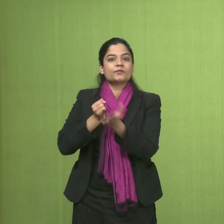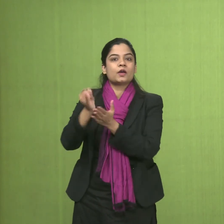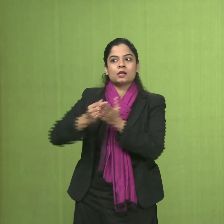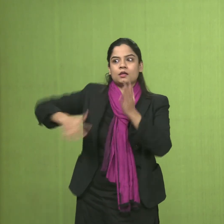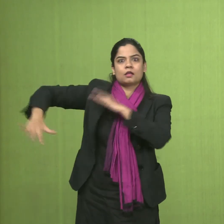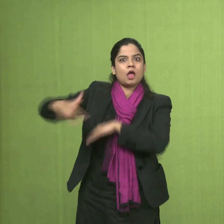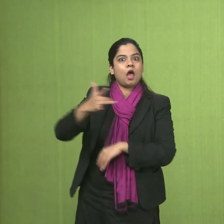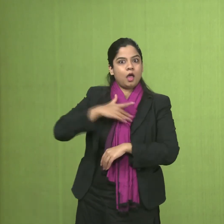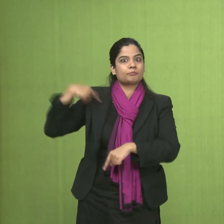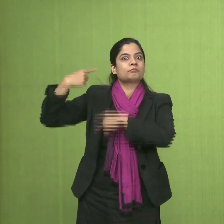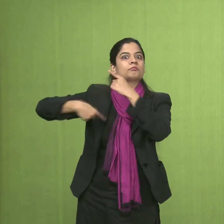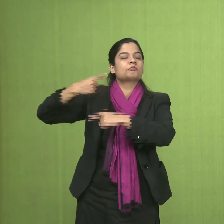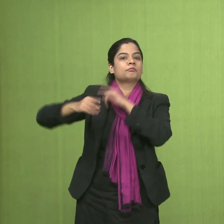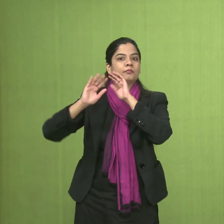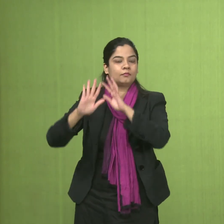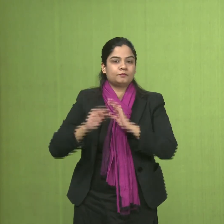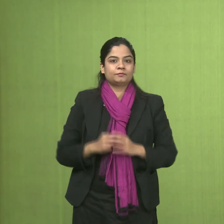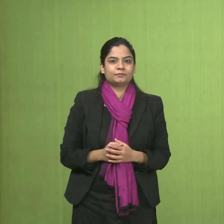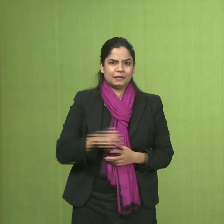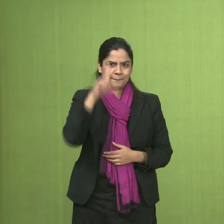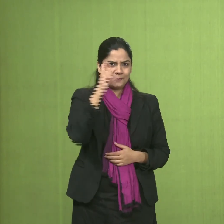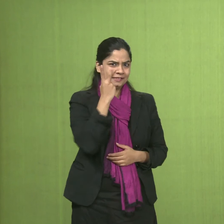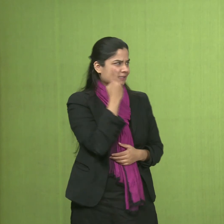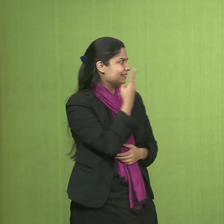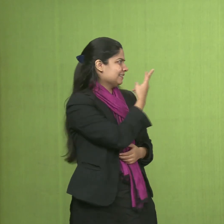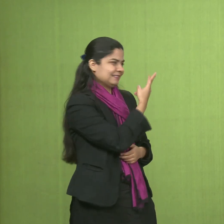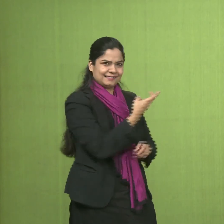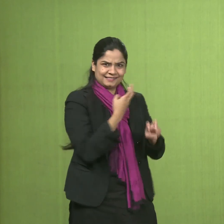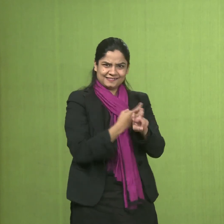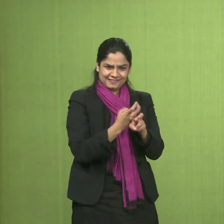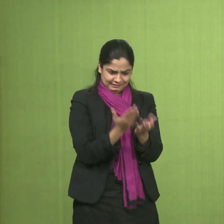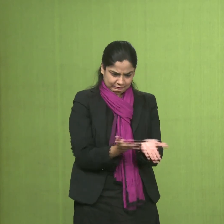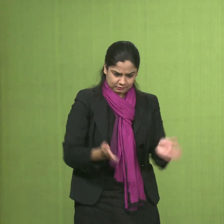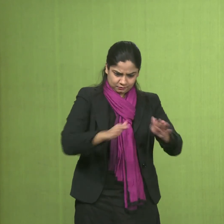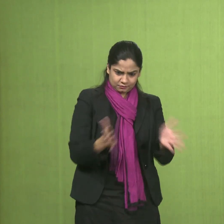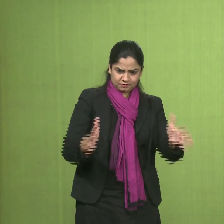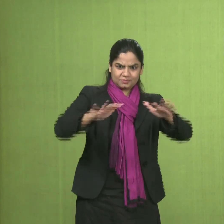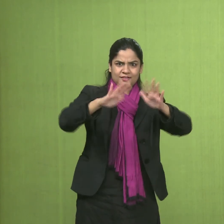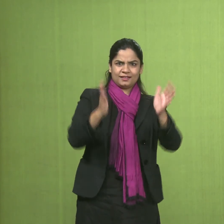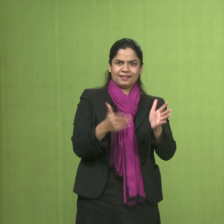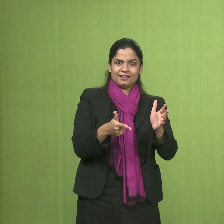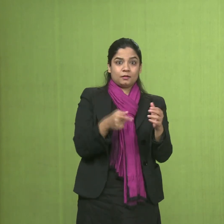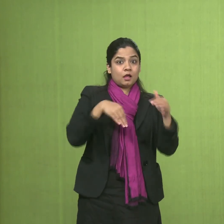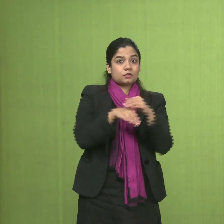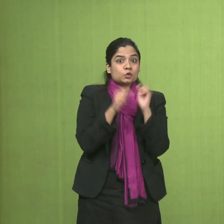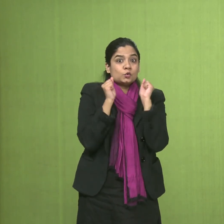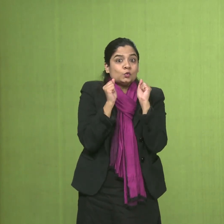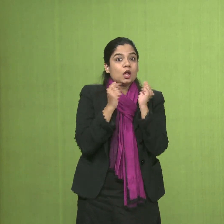you want to go for a cheaper option, well, in villages, Gramin Sheetal is used. As you can see in the picture, Gramin Sheetal